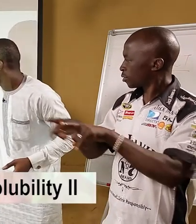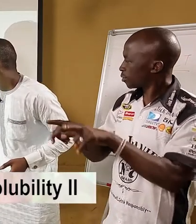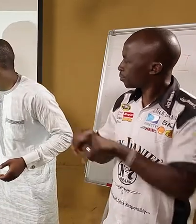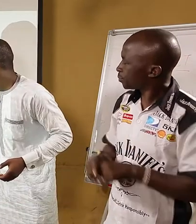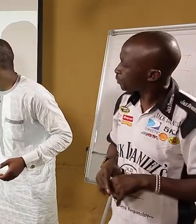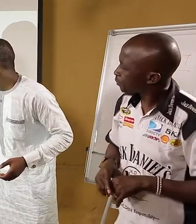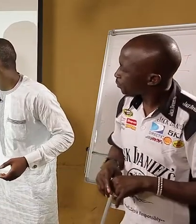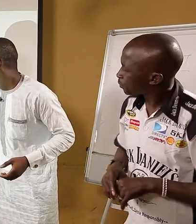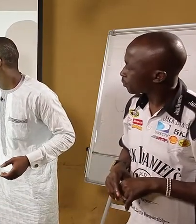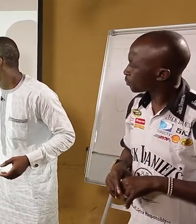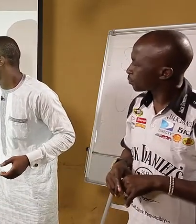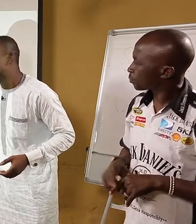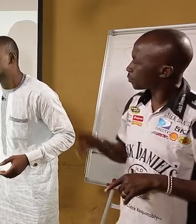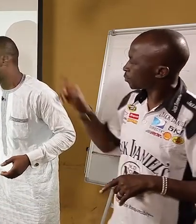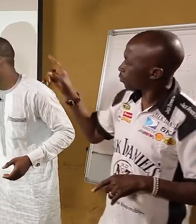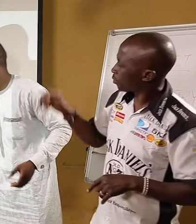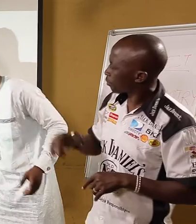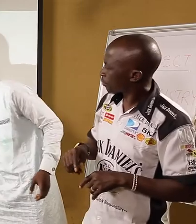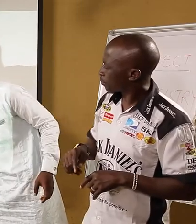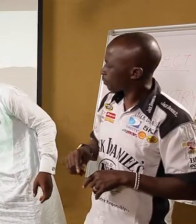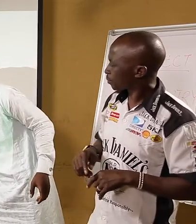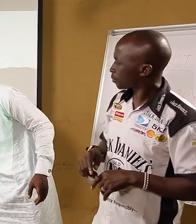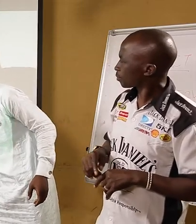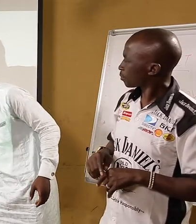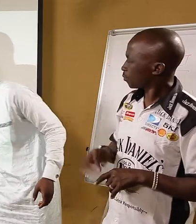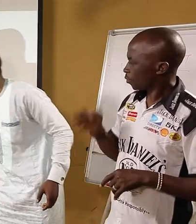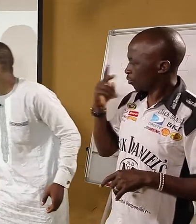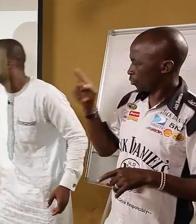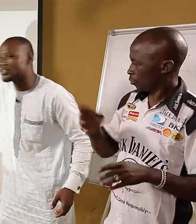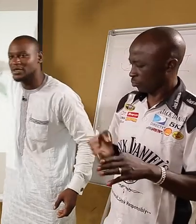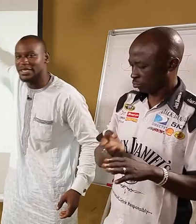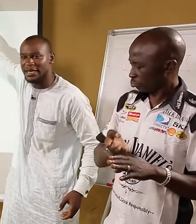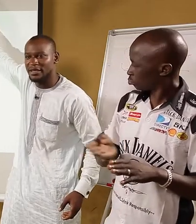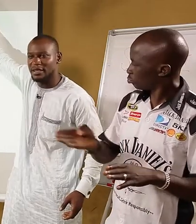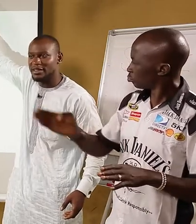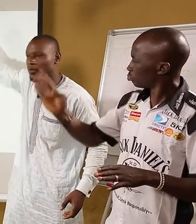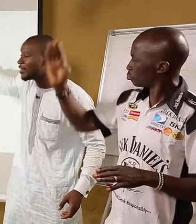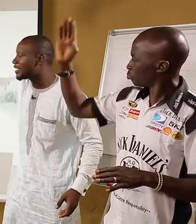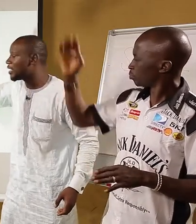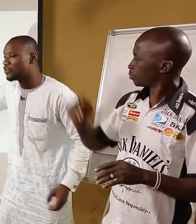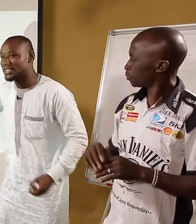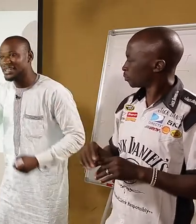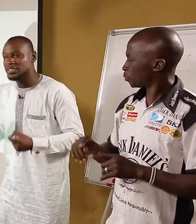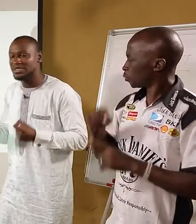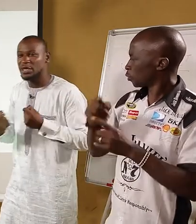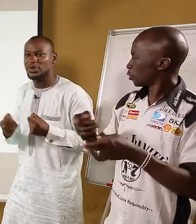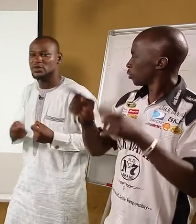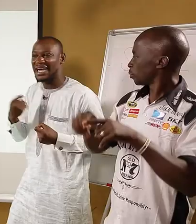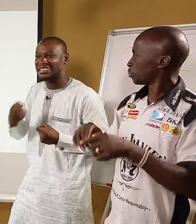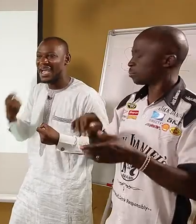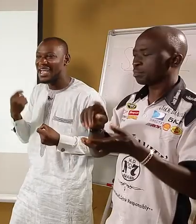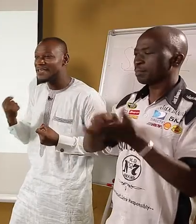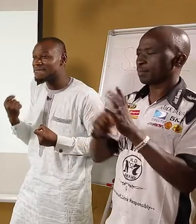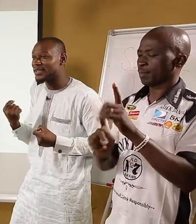like potassium trioxynitrate 5, you see that the graph is tending to be horizontal. Then when that happens, that means